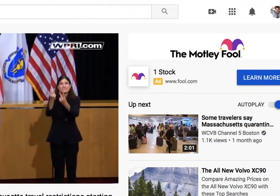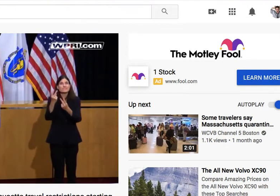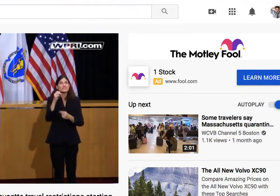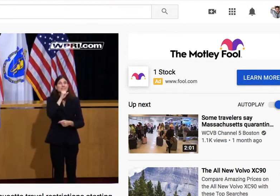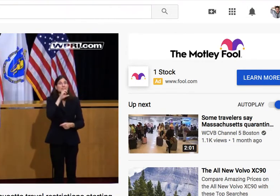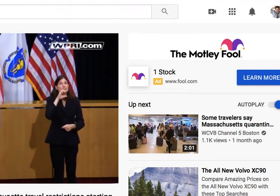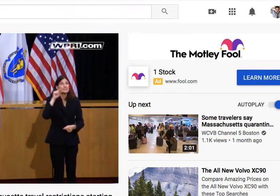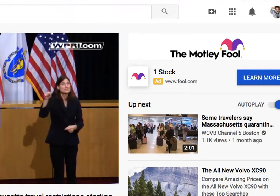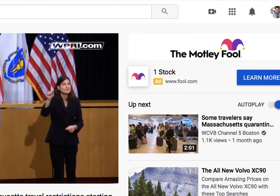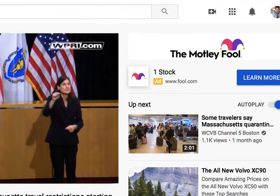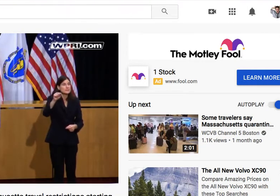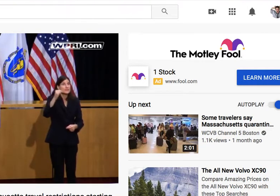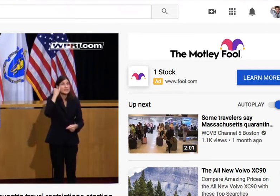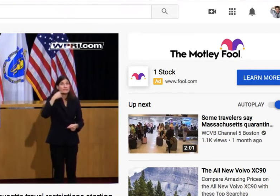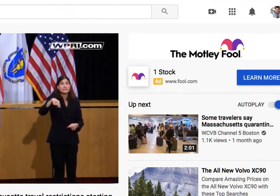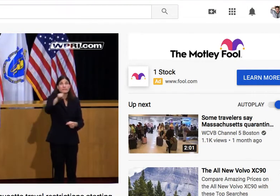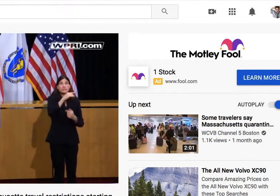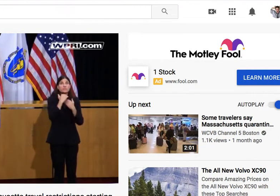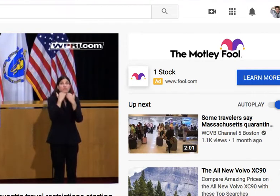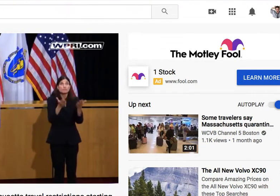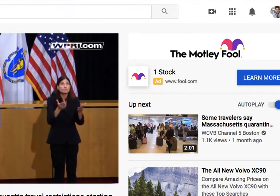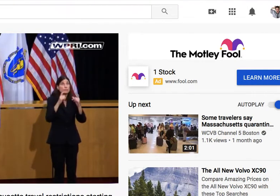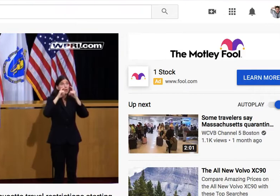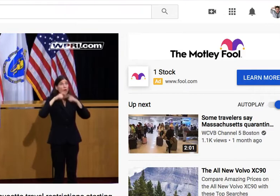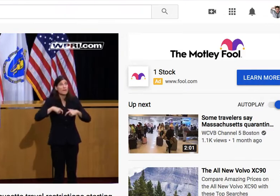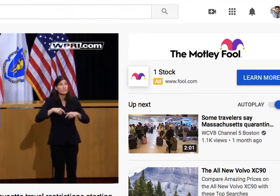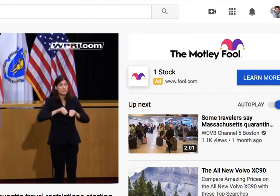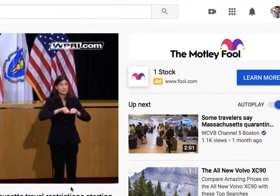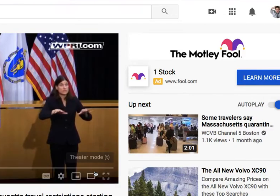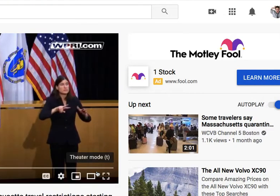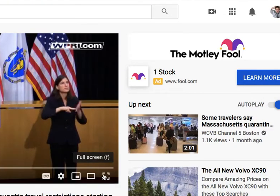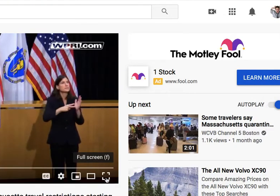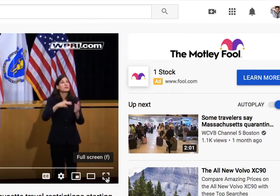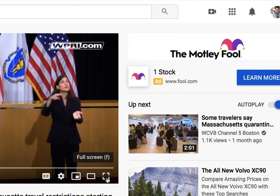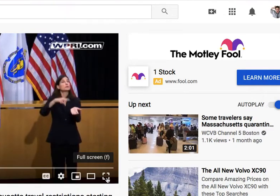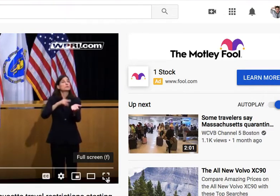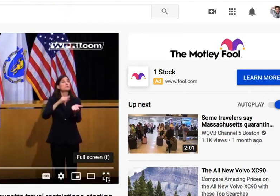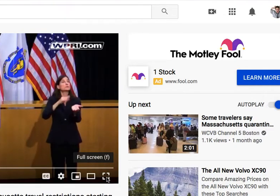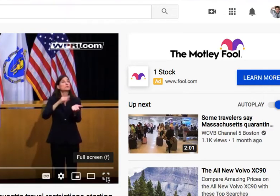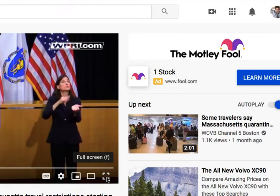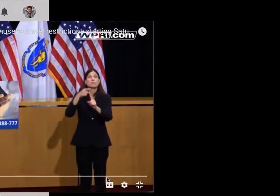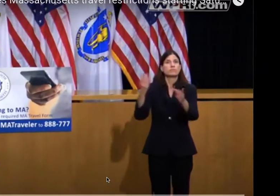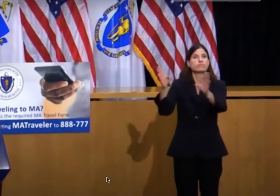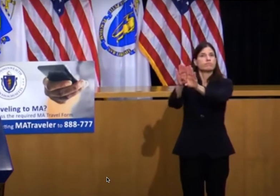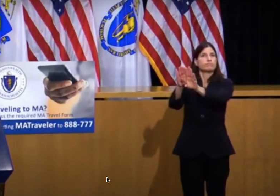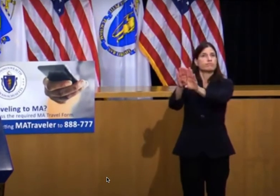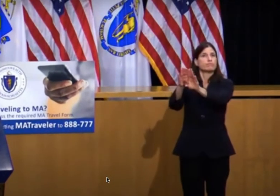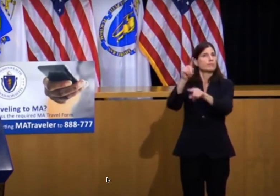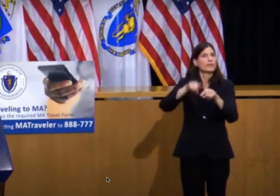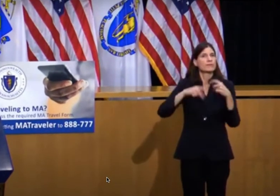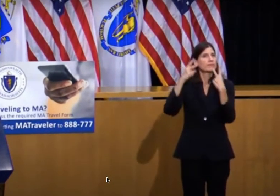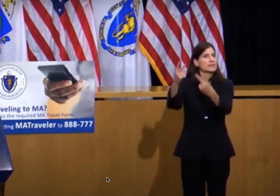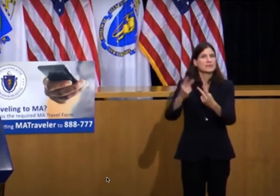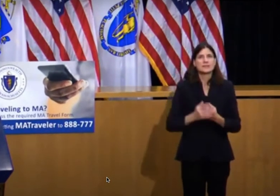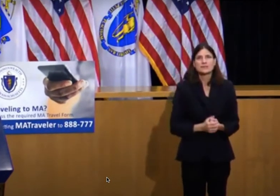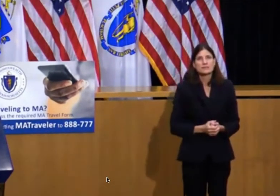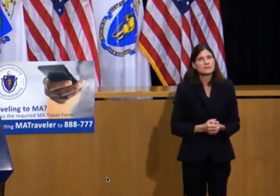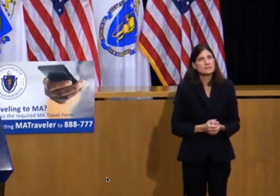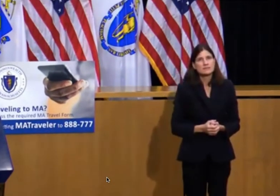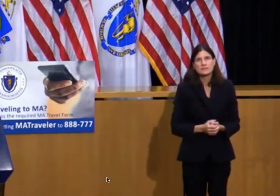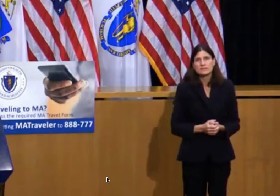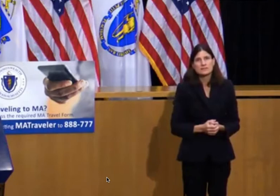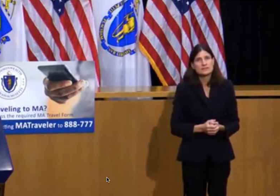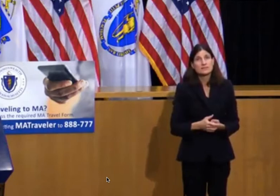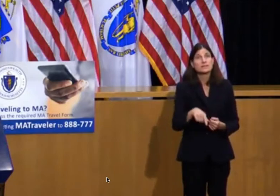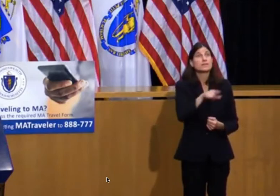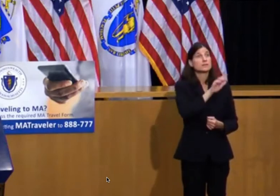People also need to be responsible about traveling. Last week, we announced that on August 1st, the Commonwealth